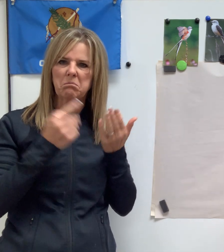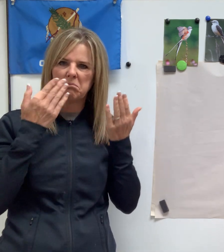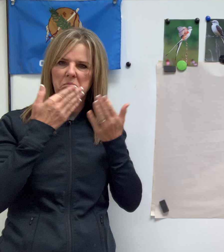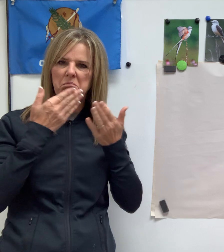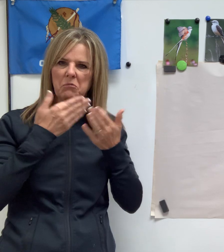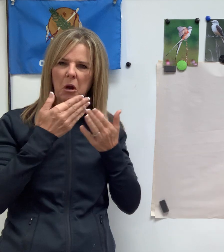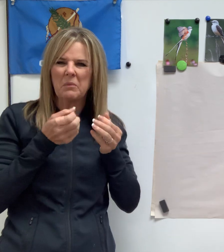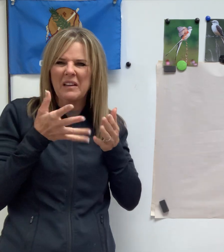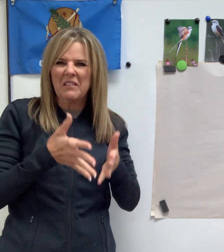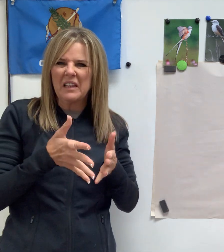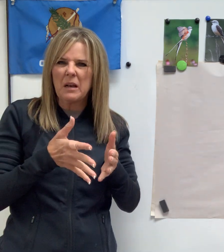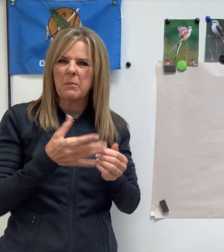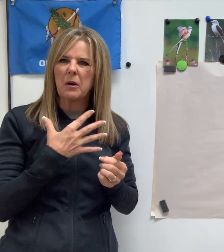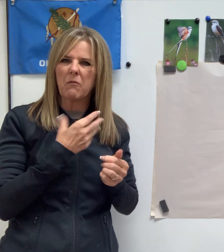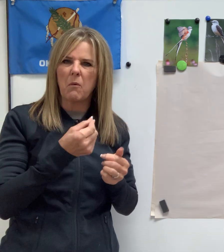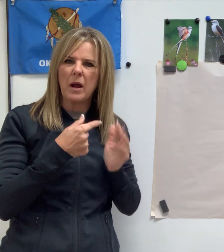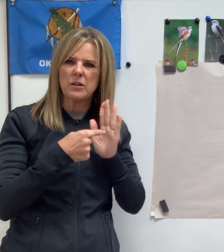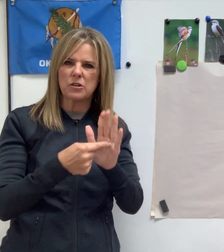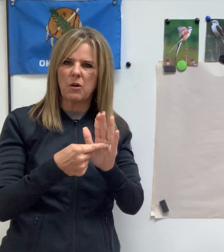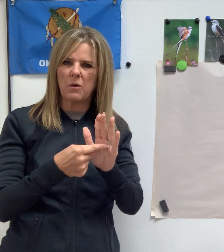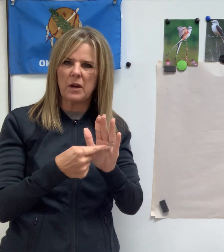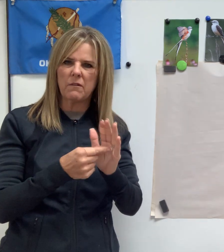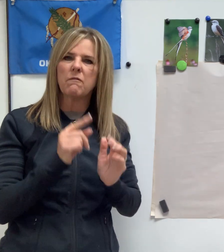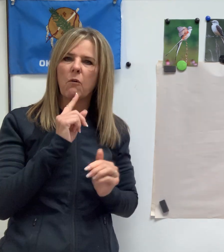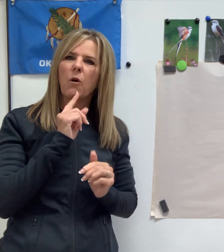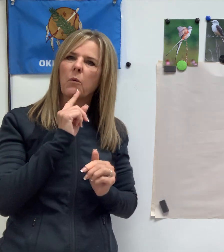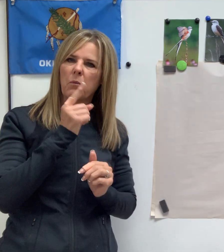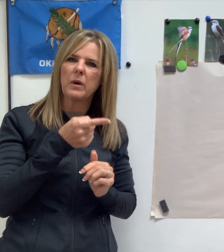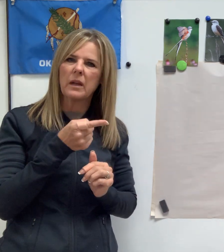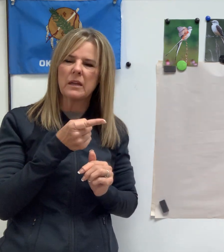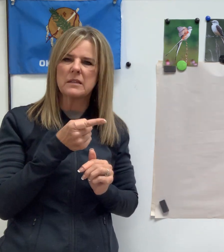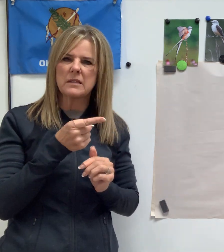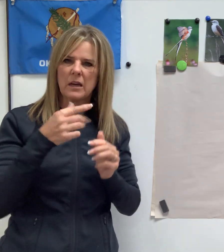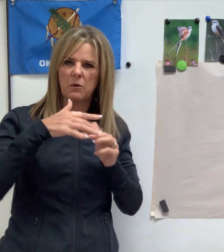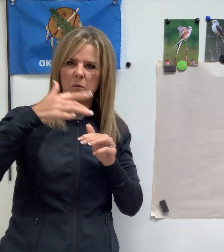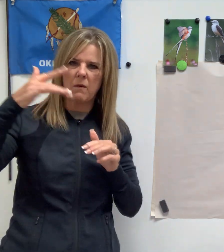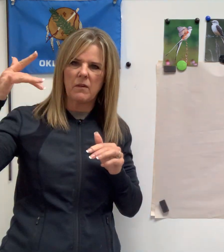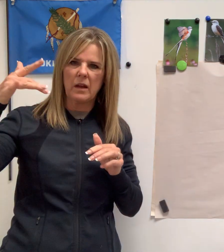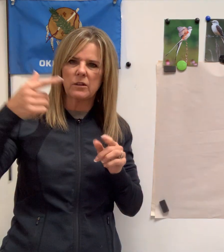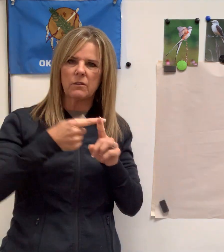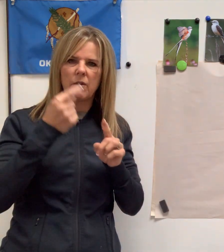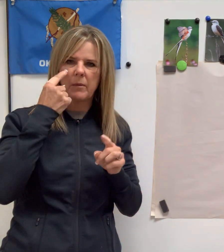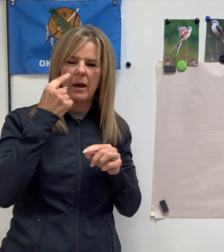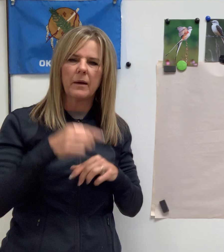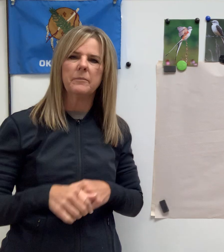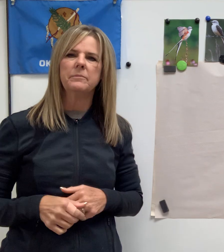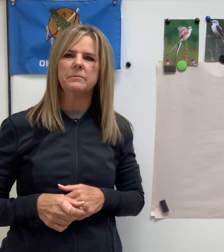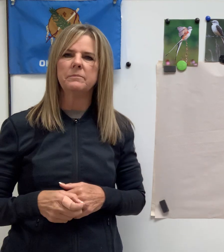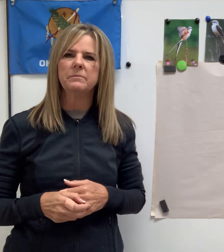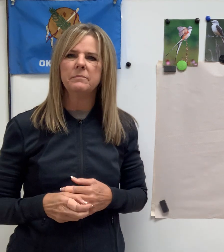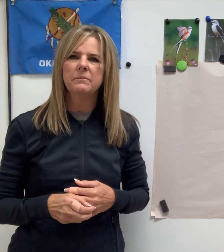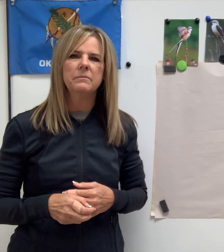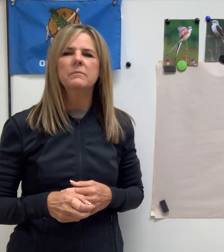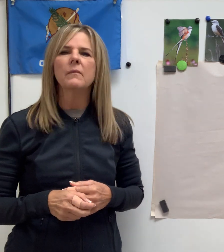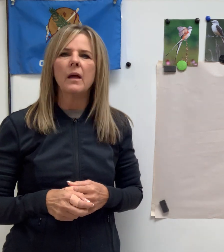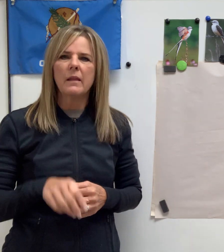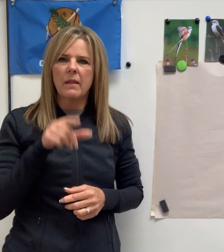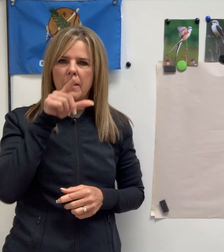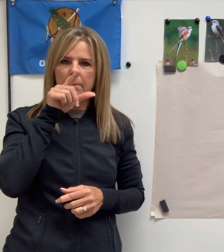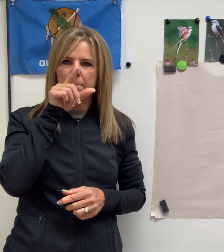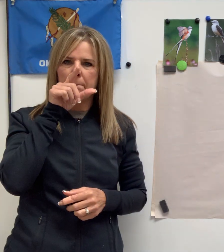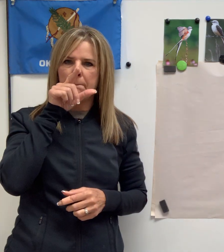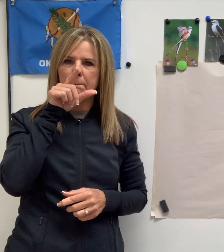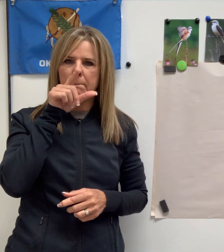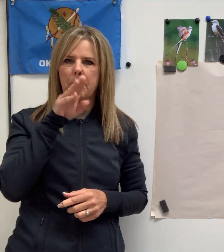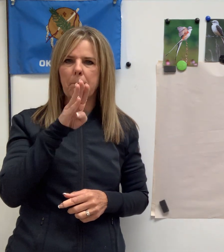in, maybe leave a little space of white showing for that realistic reflection off of its eye. And then we're gonna look at the beak.